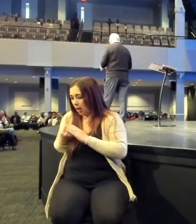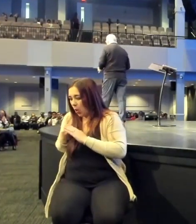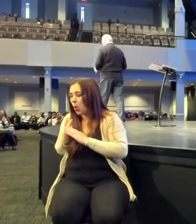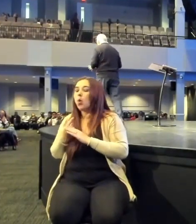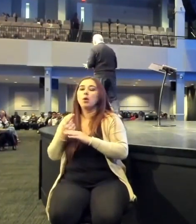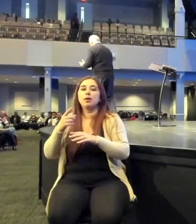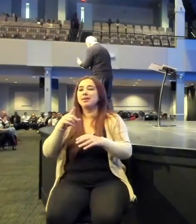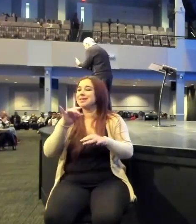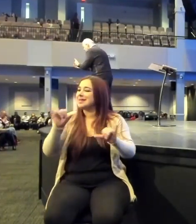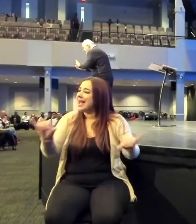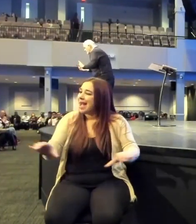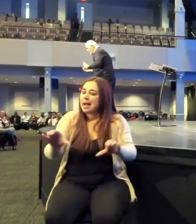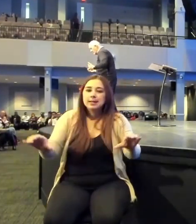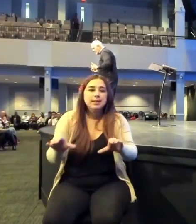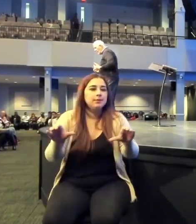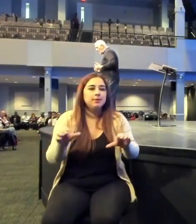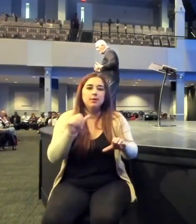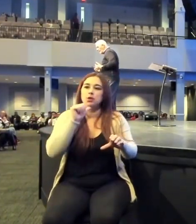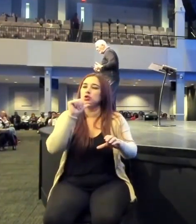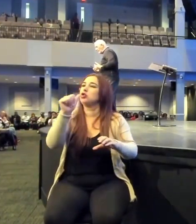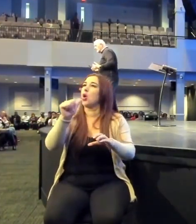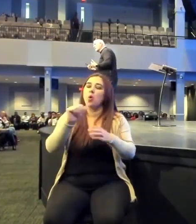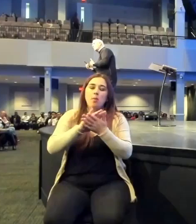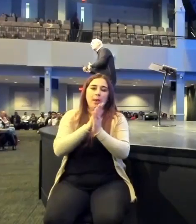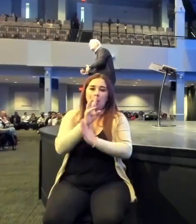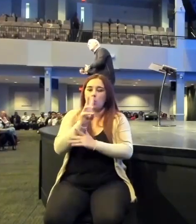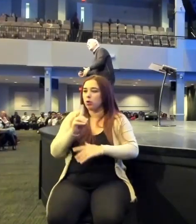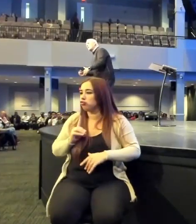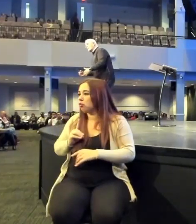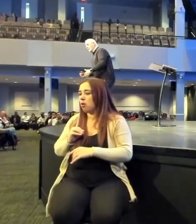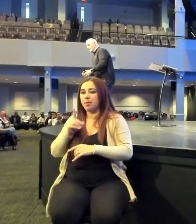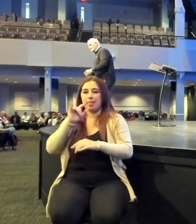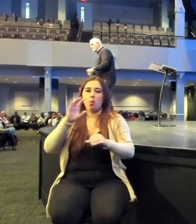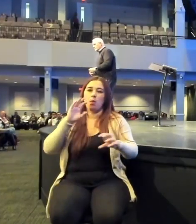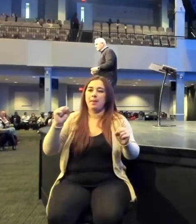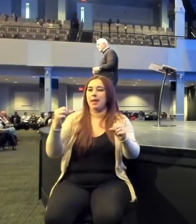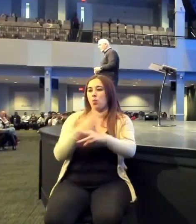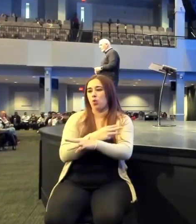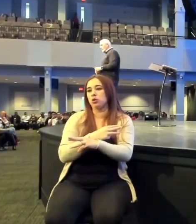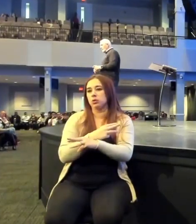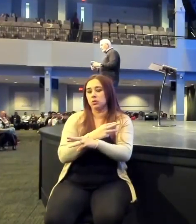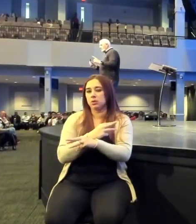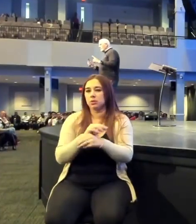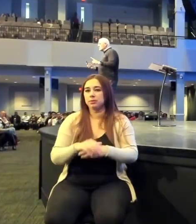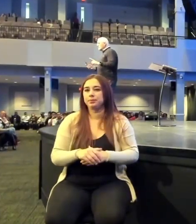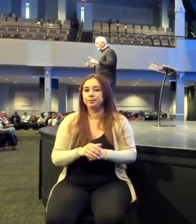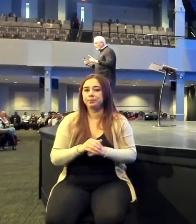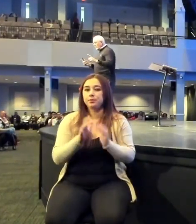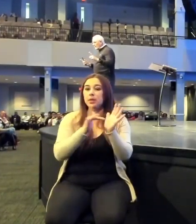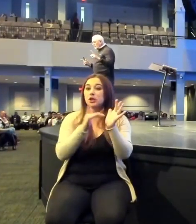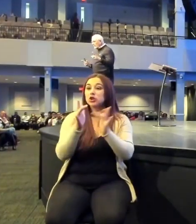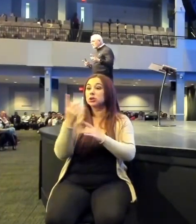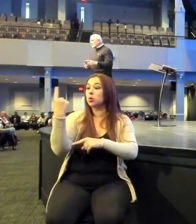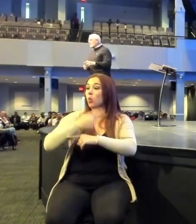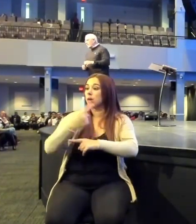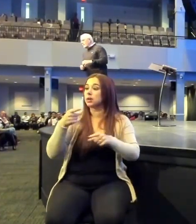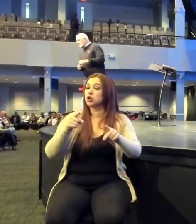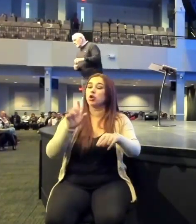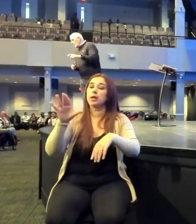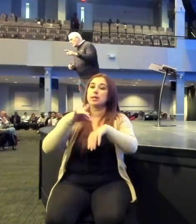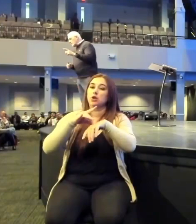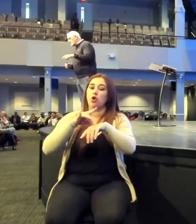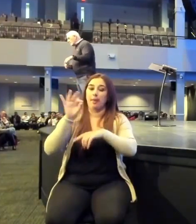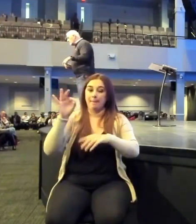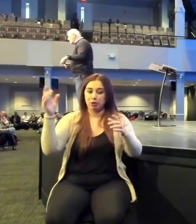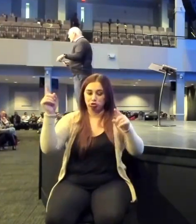stay active, that you don't pull into yourself, because that will only make it worse. Jesus, one day during his earthly